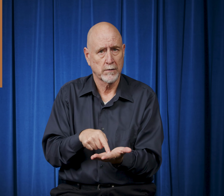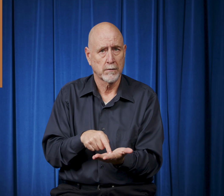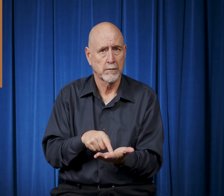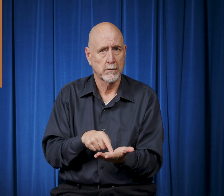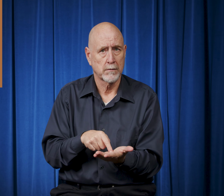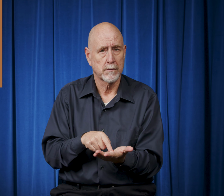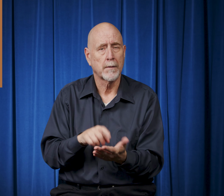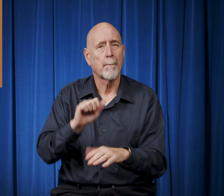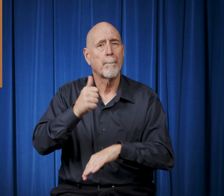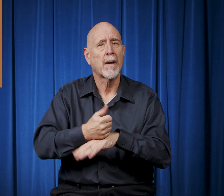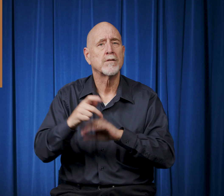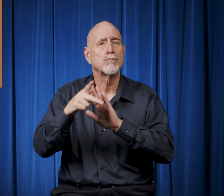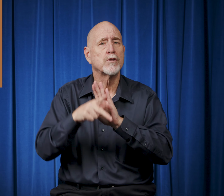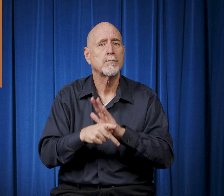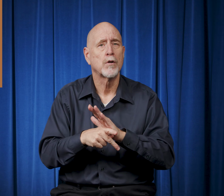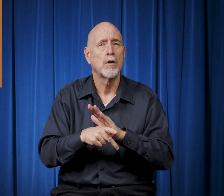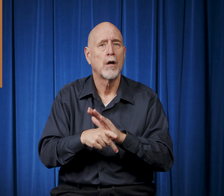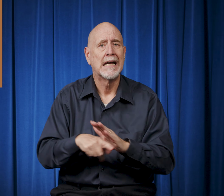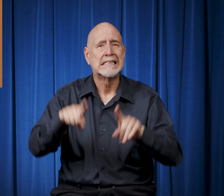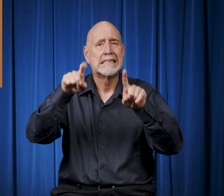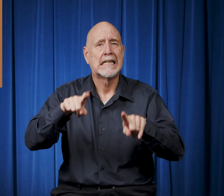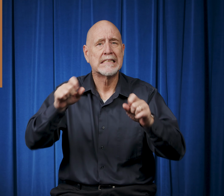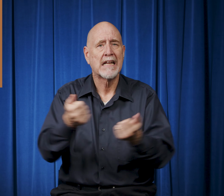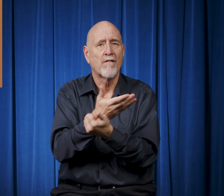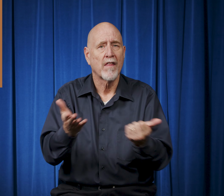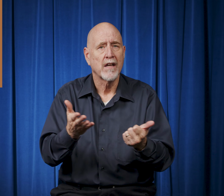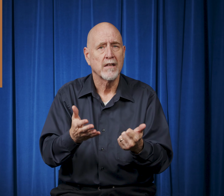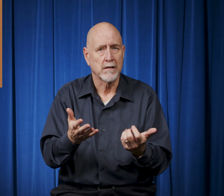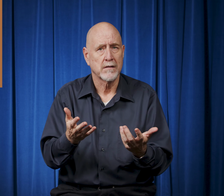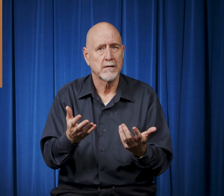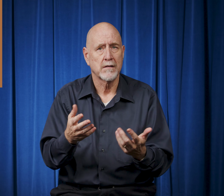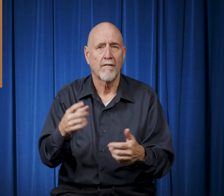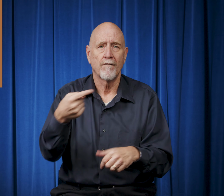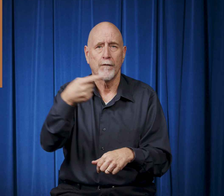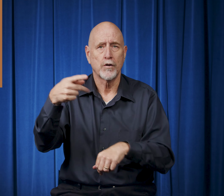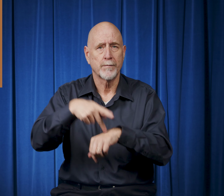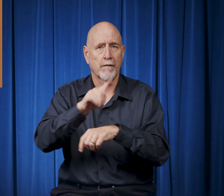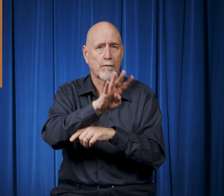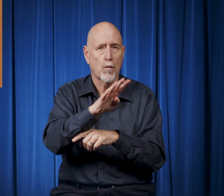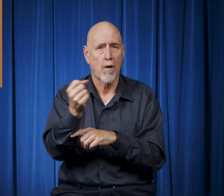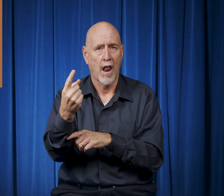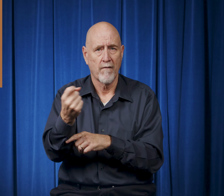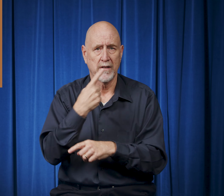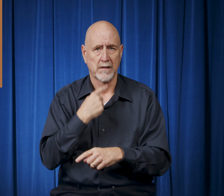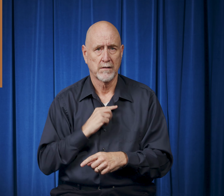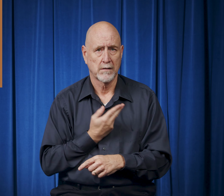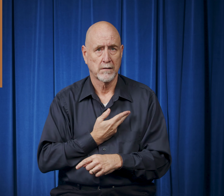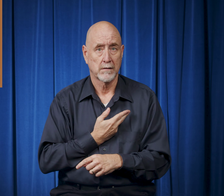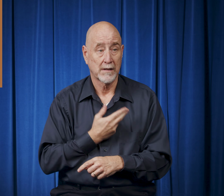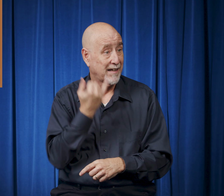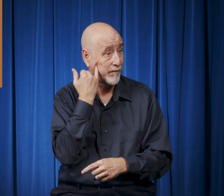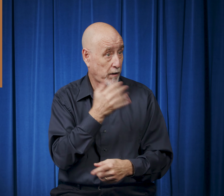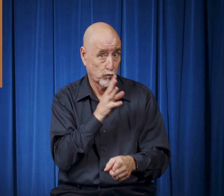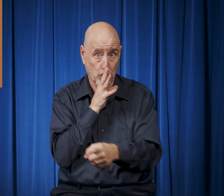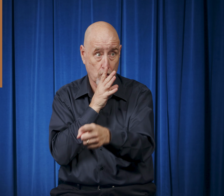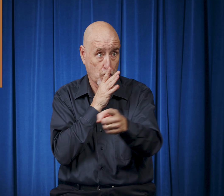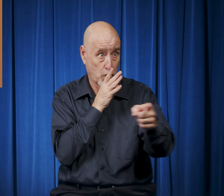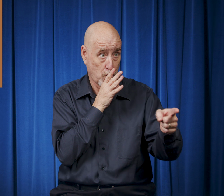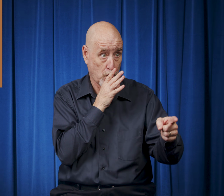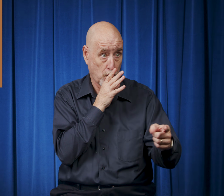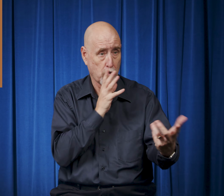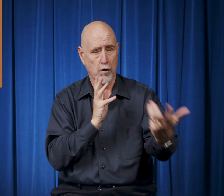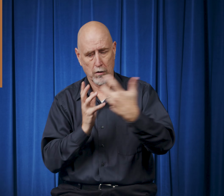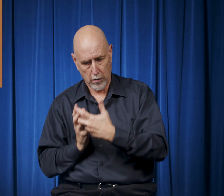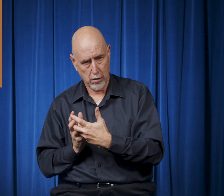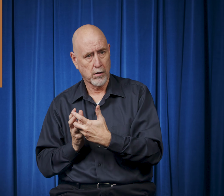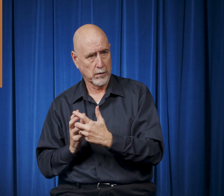on the principle of test all things and adhering to 1 Peter 4, verse 11 that says, if anyone speaks, they should do so